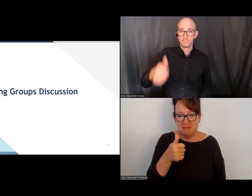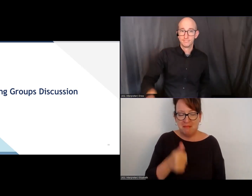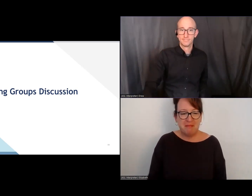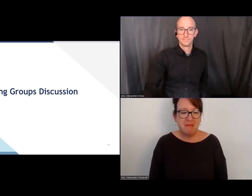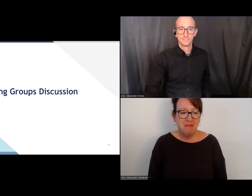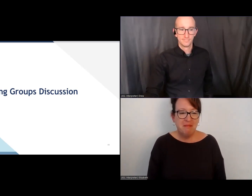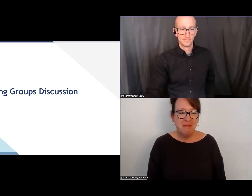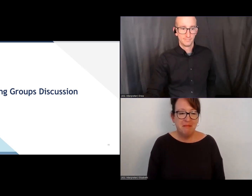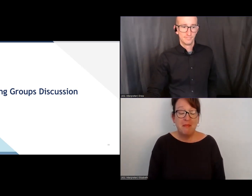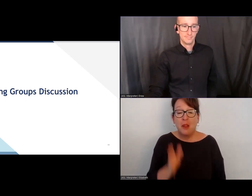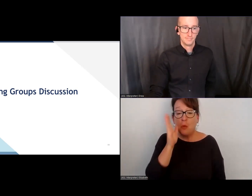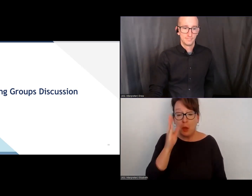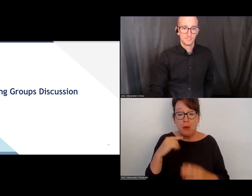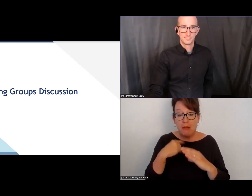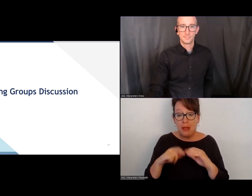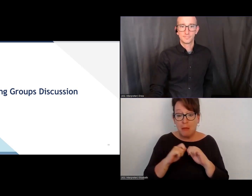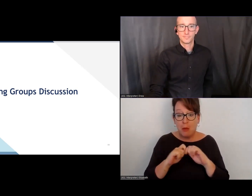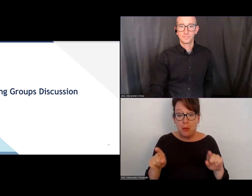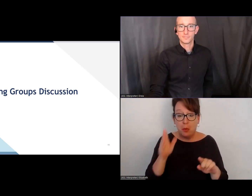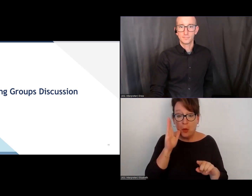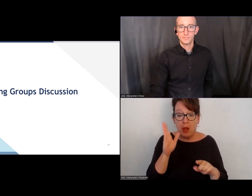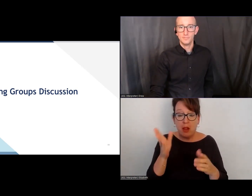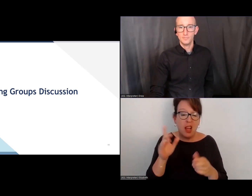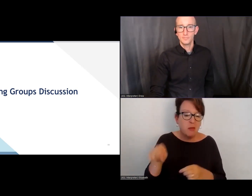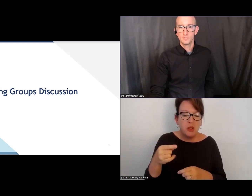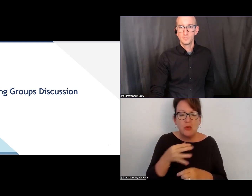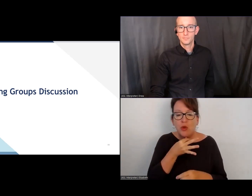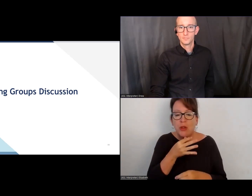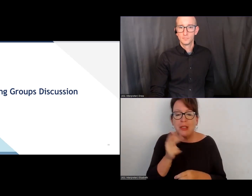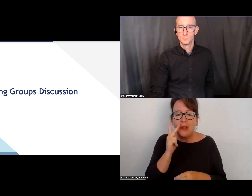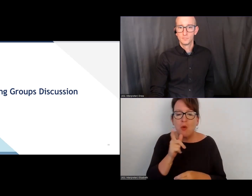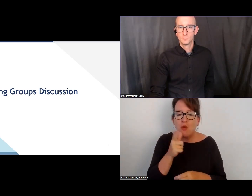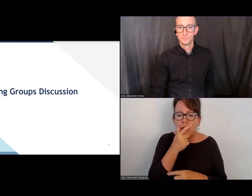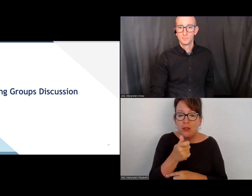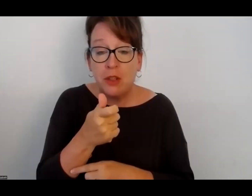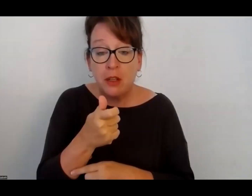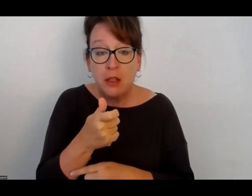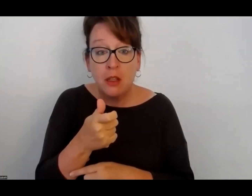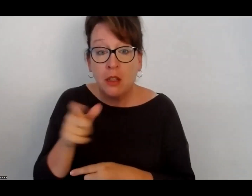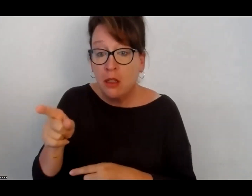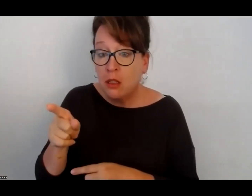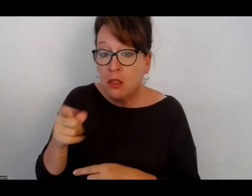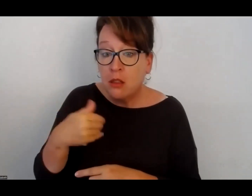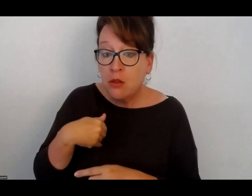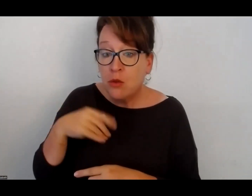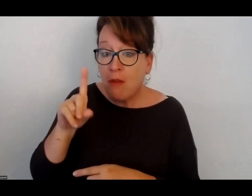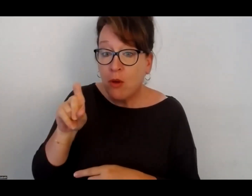out to all of you. I just want to get a sense of who is interested in which. Melissa, do you have a question, or was that a raised hand